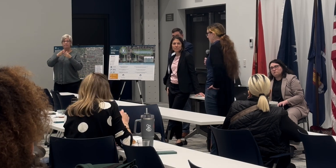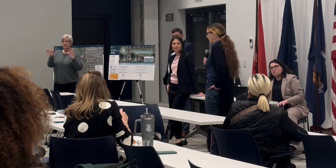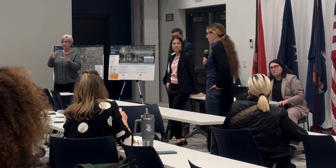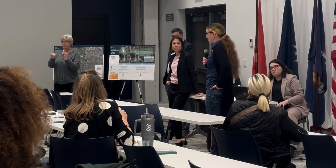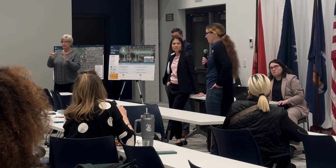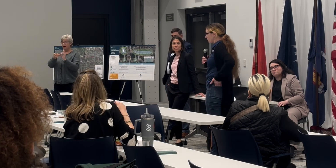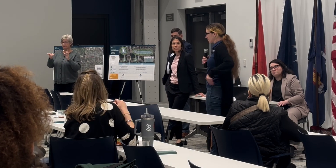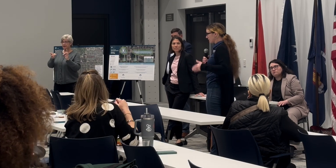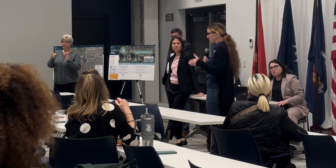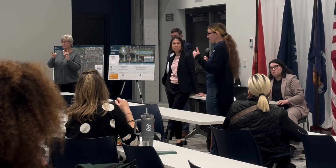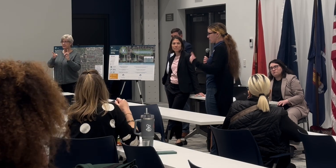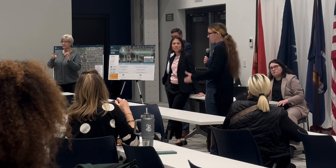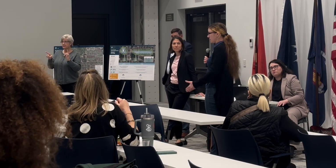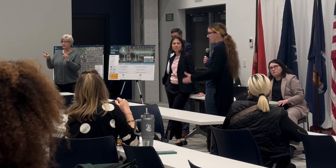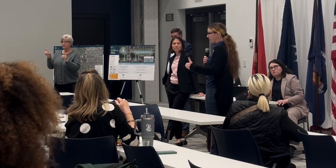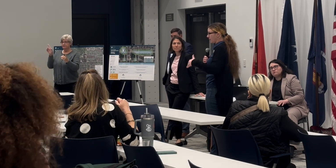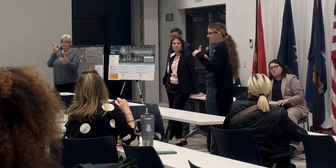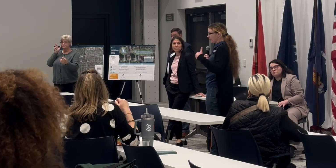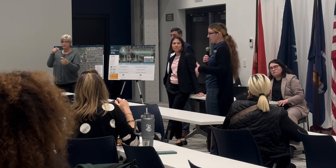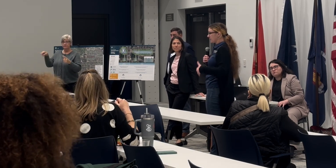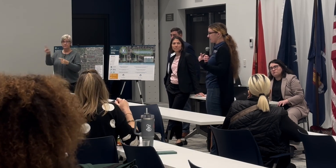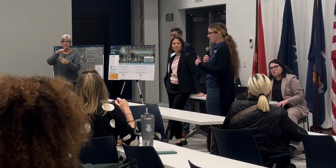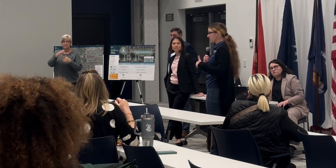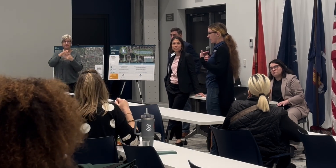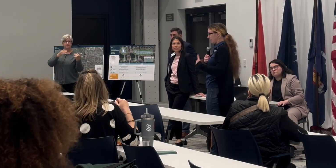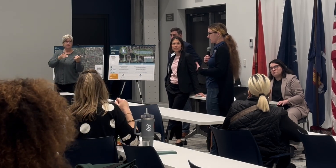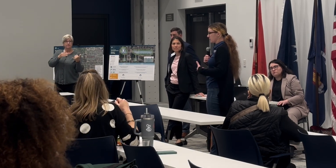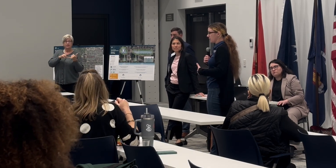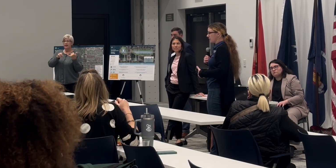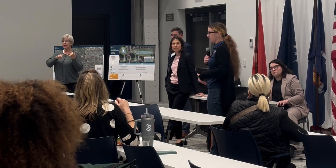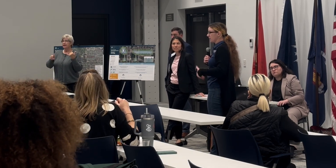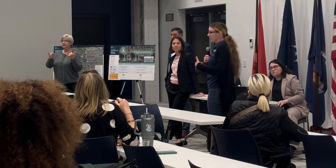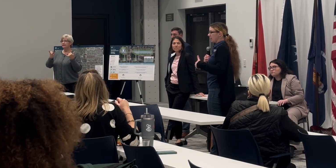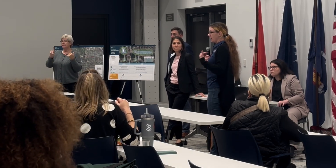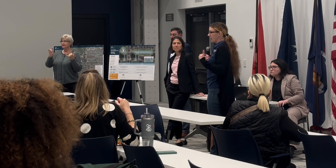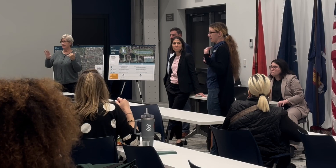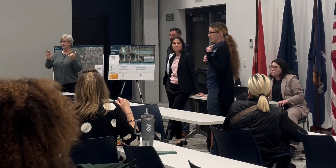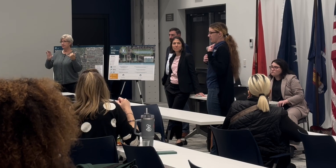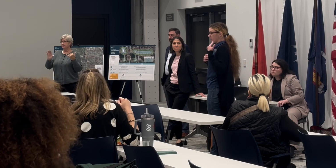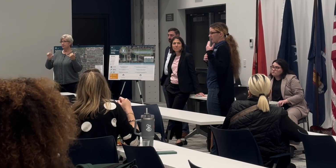comments that we received between now and the end of this calendar year.